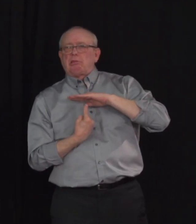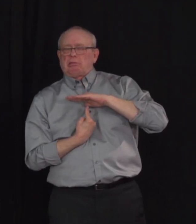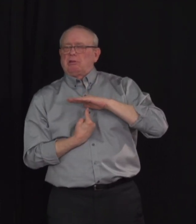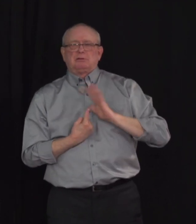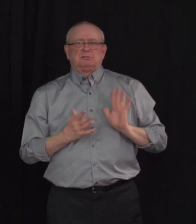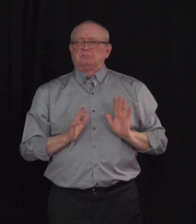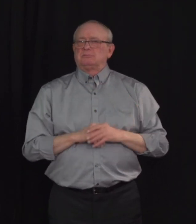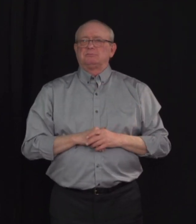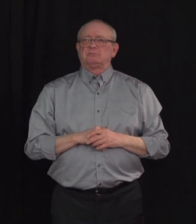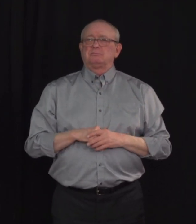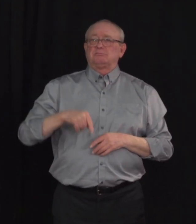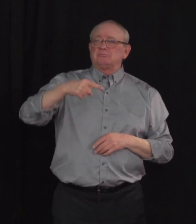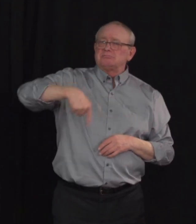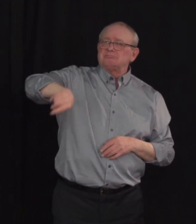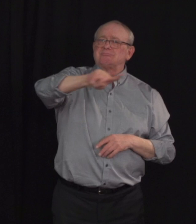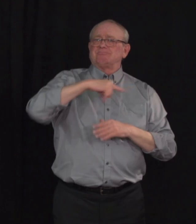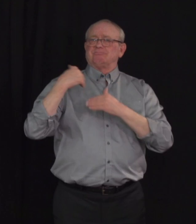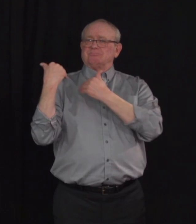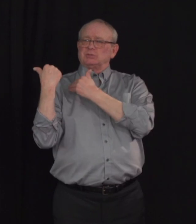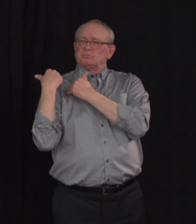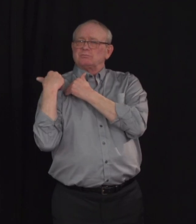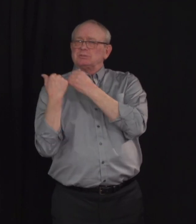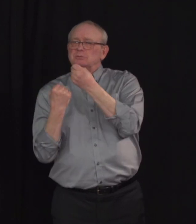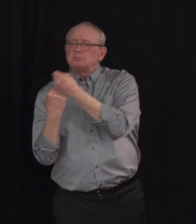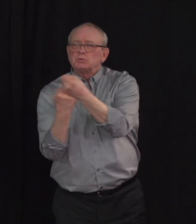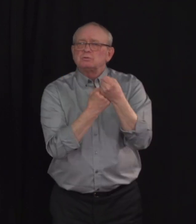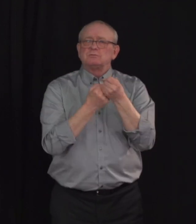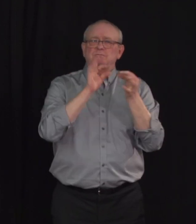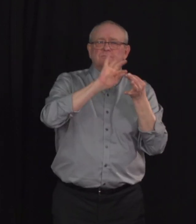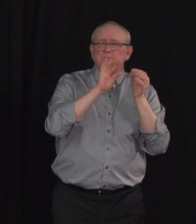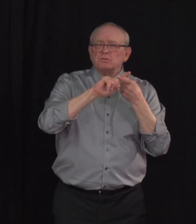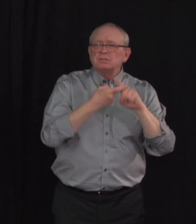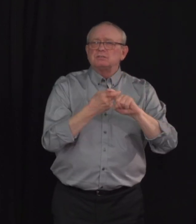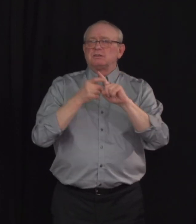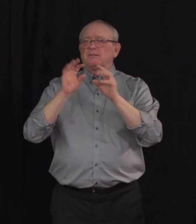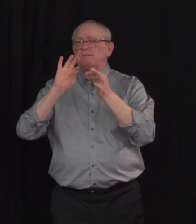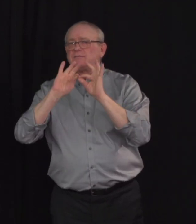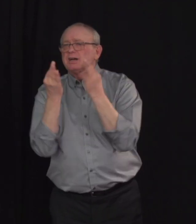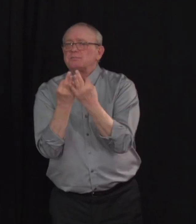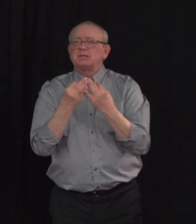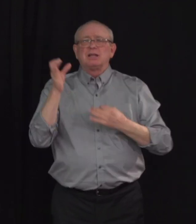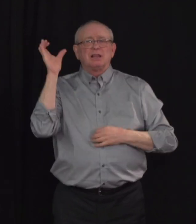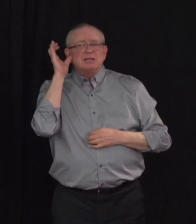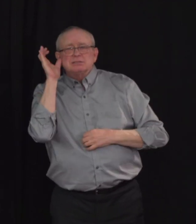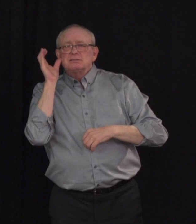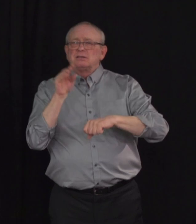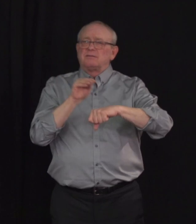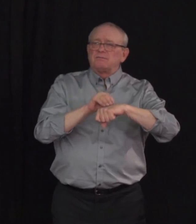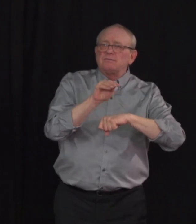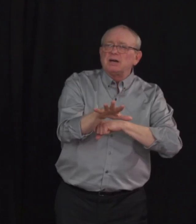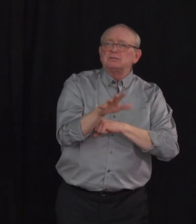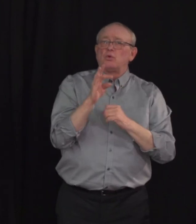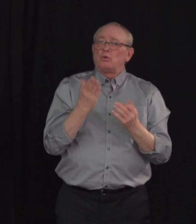and friends. We can be there to listen, to offer advice, or to help connect them to professional supports. There is